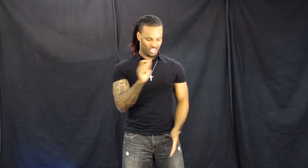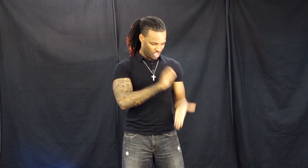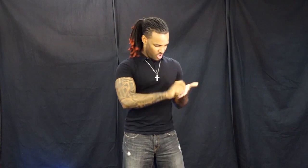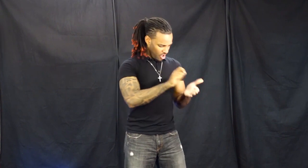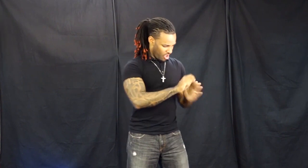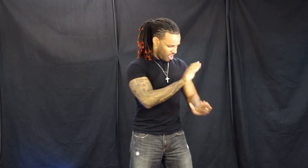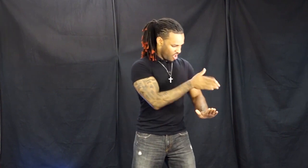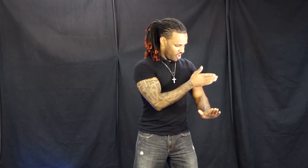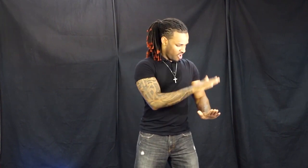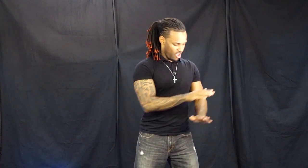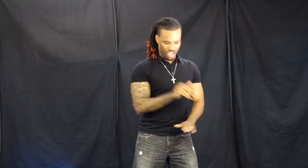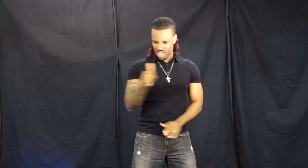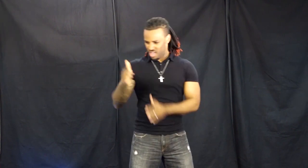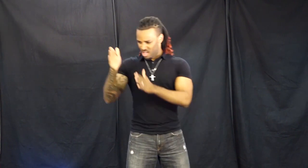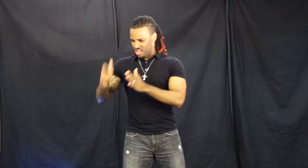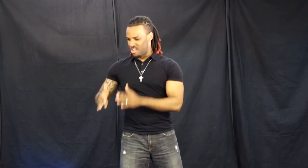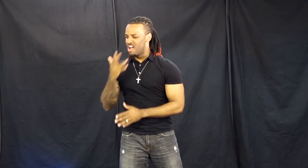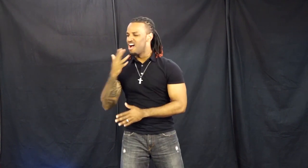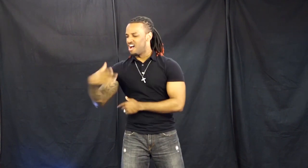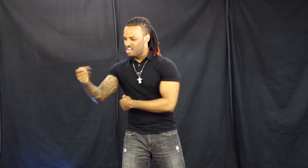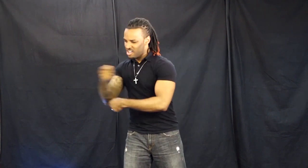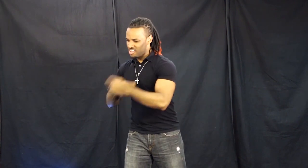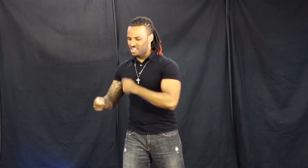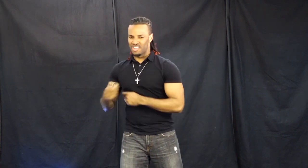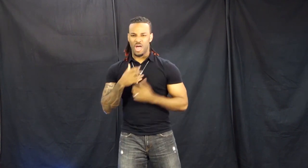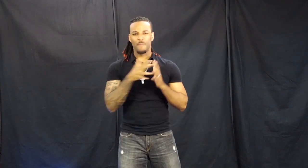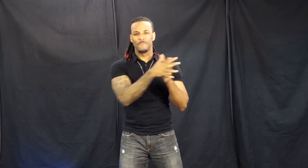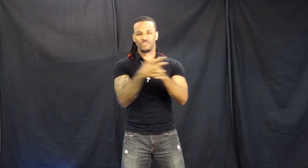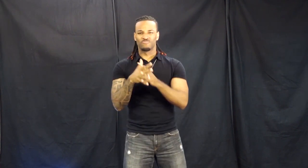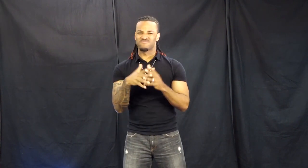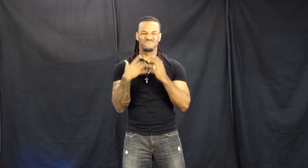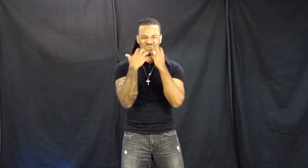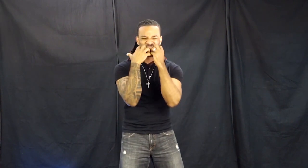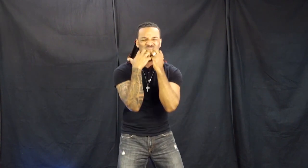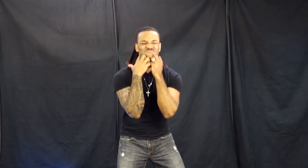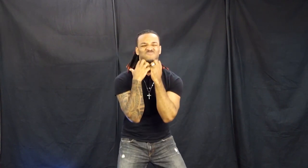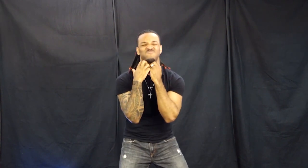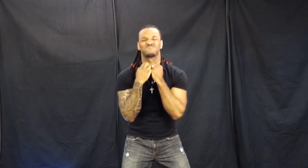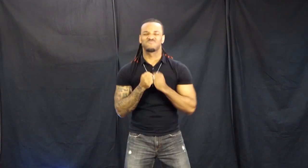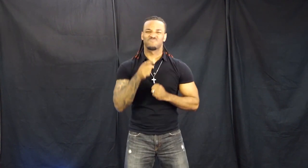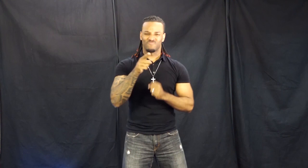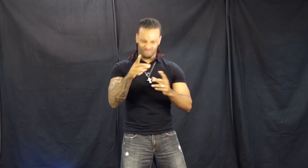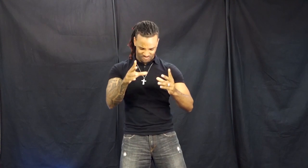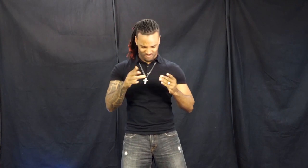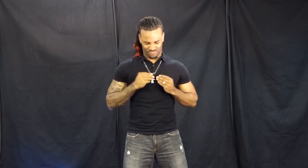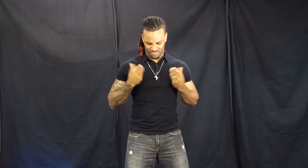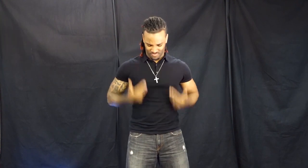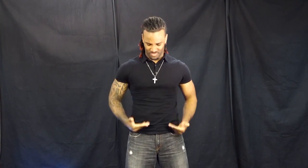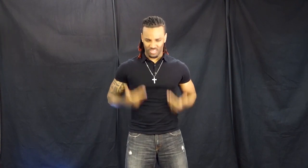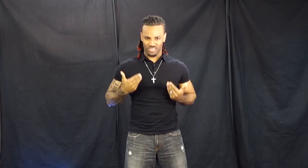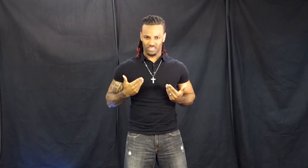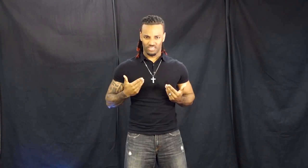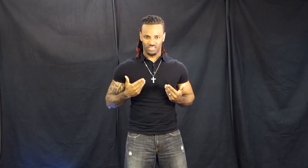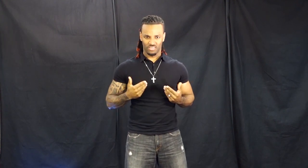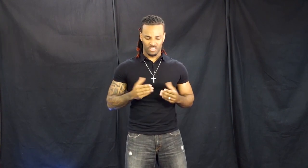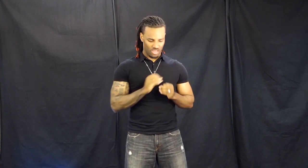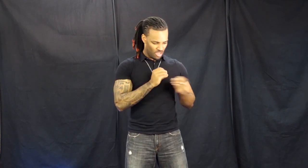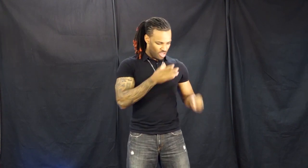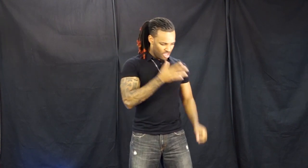some notes at the beginning of a song someone will sing for me. America, you great unfinished symphony, you sent for me. You let me